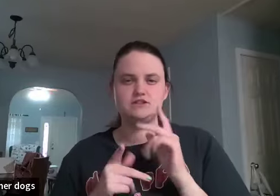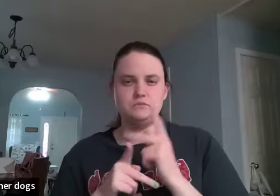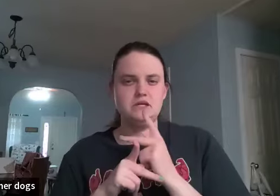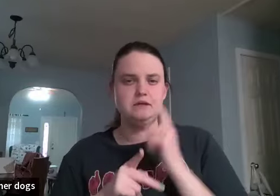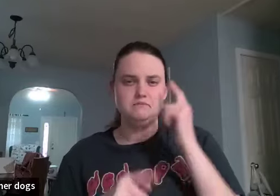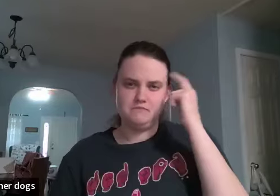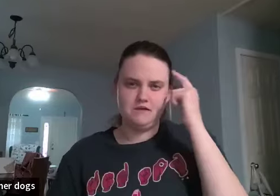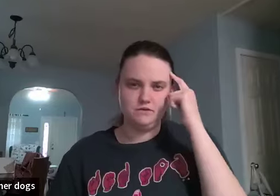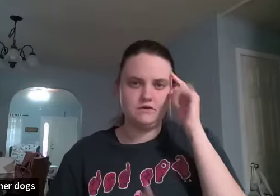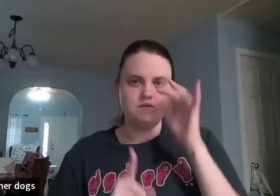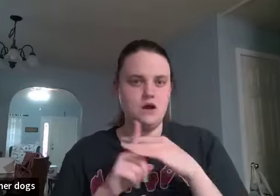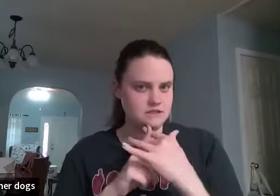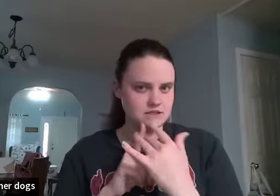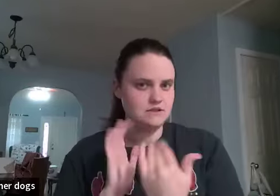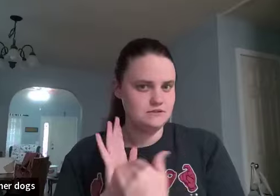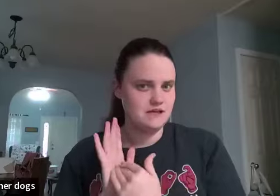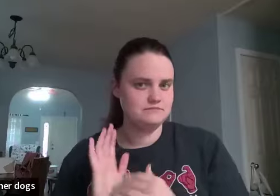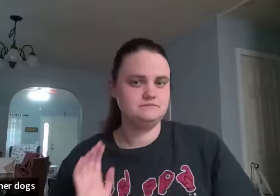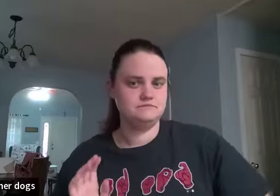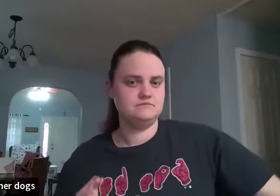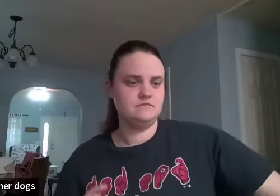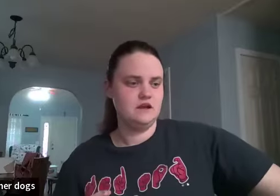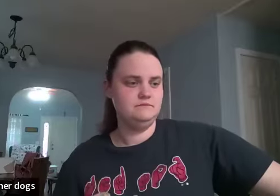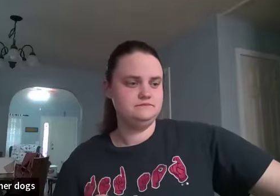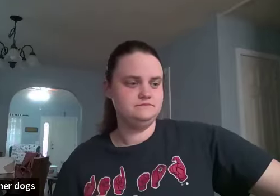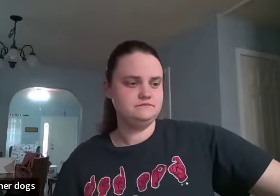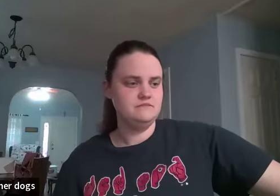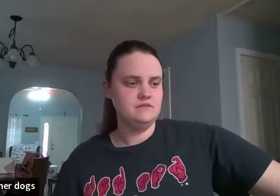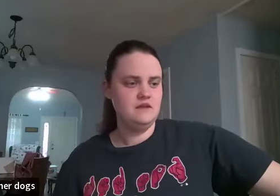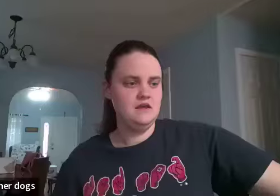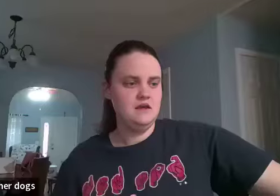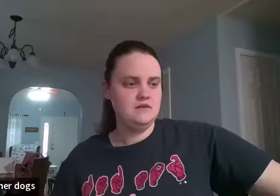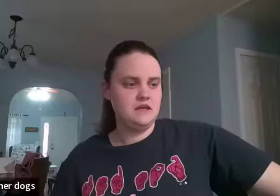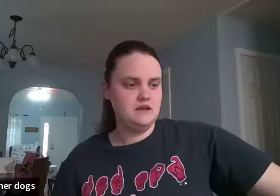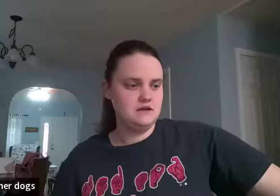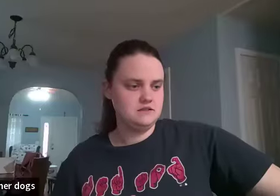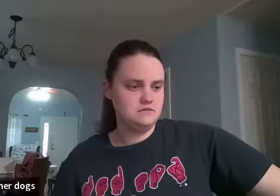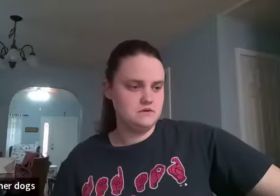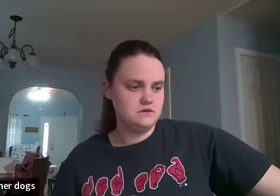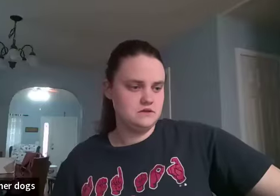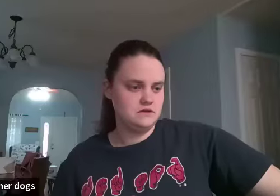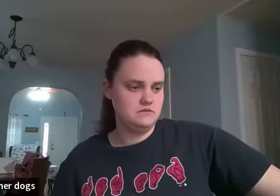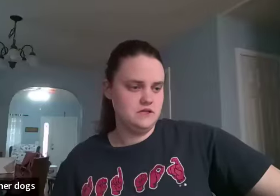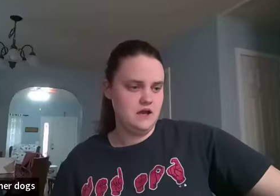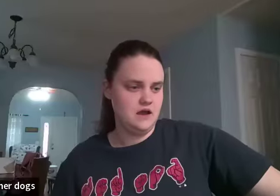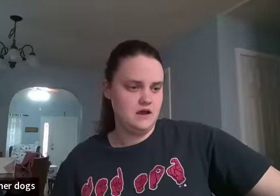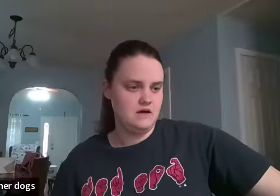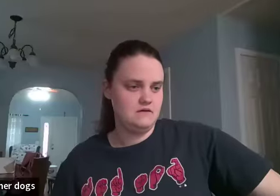So be mindful of context clues again. Okay. The next one we